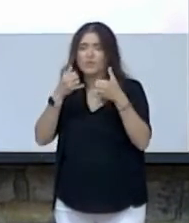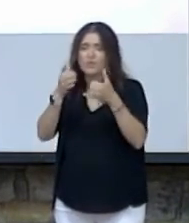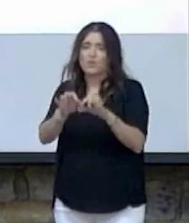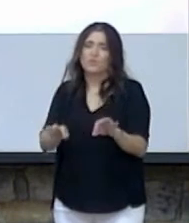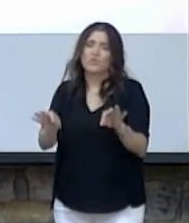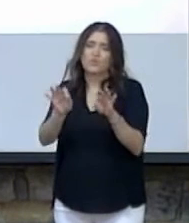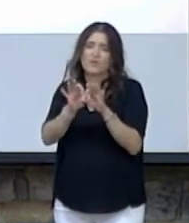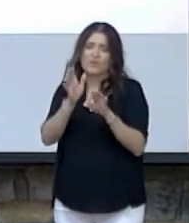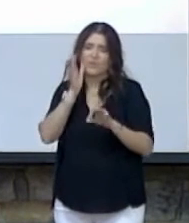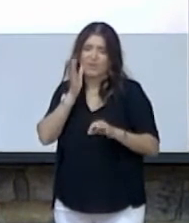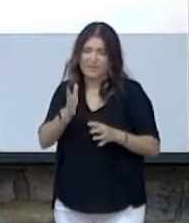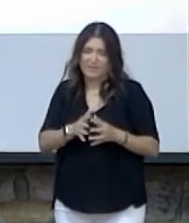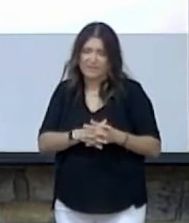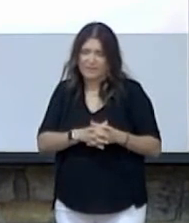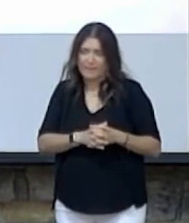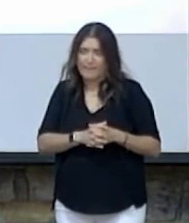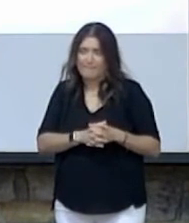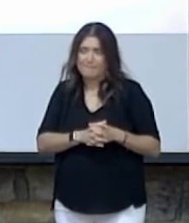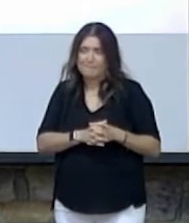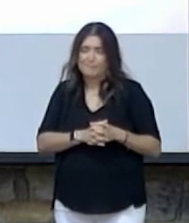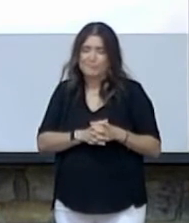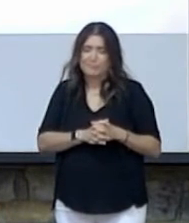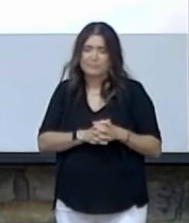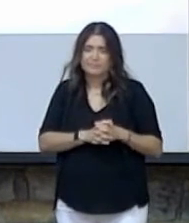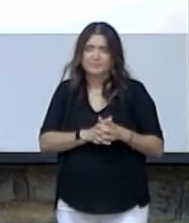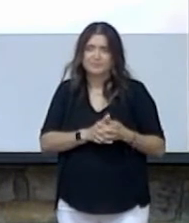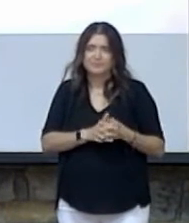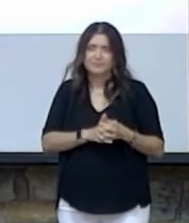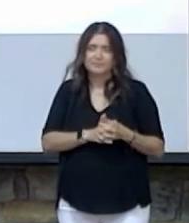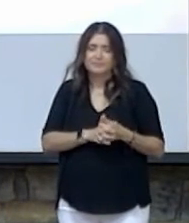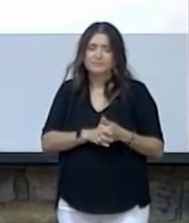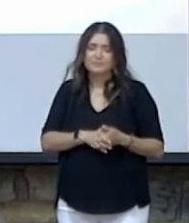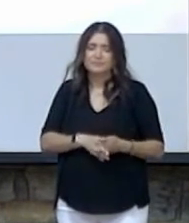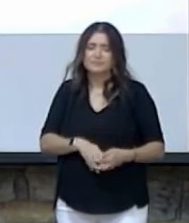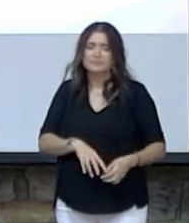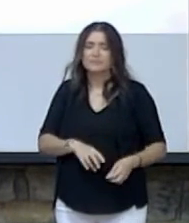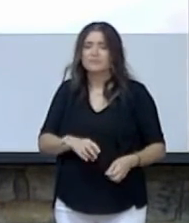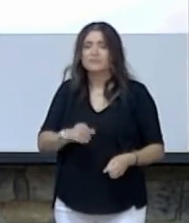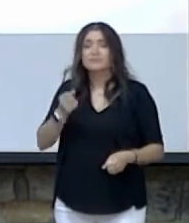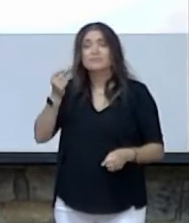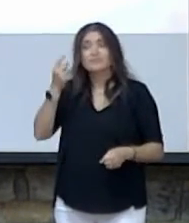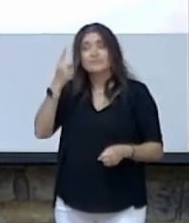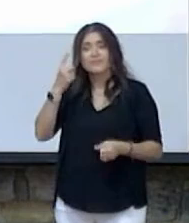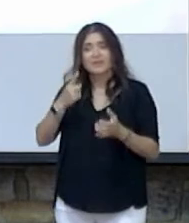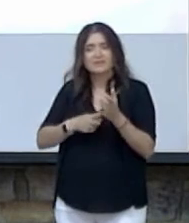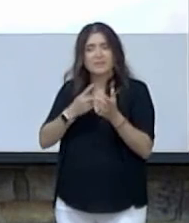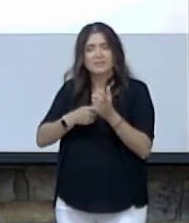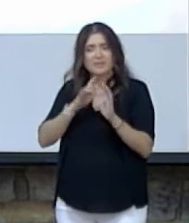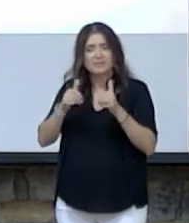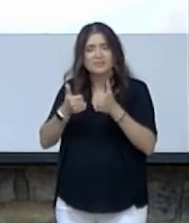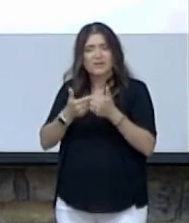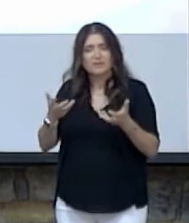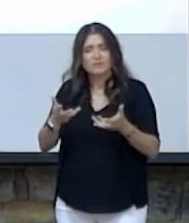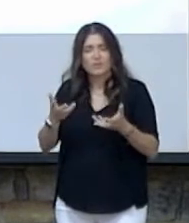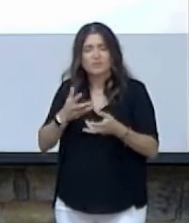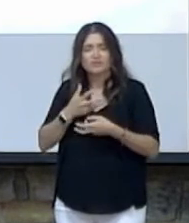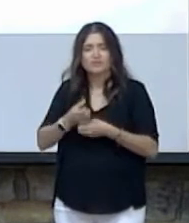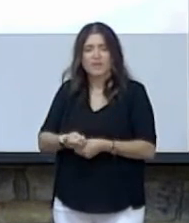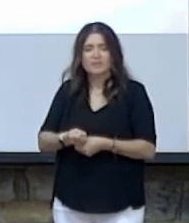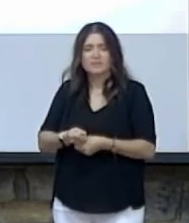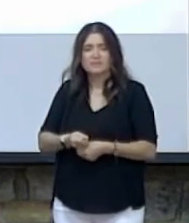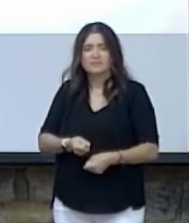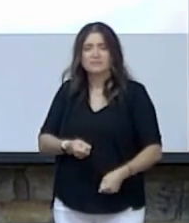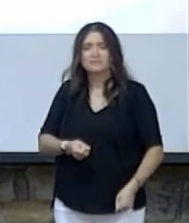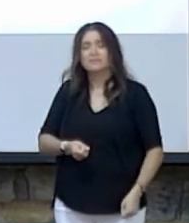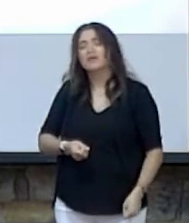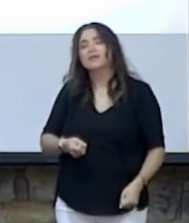all. But you see, that's the challenge sometimes, isn't it? It's trusting. It's letting go of